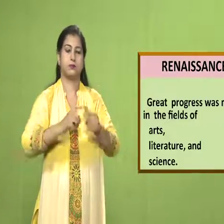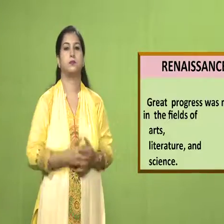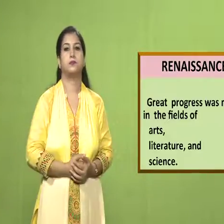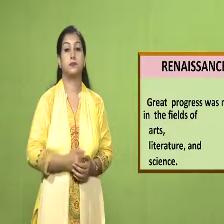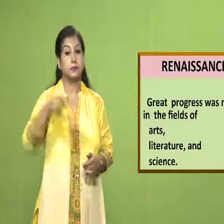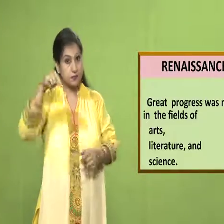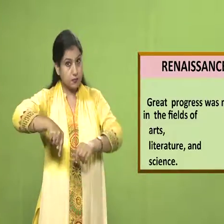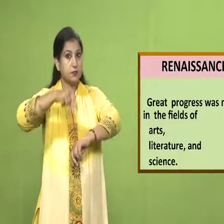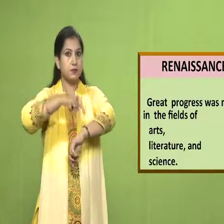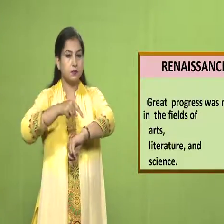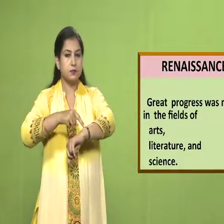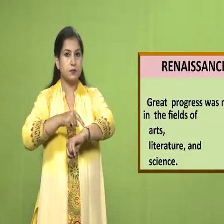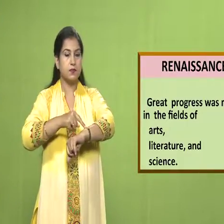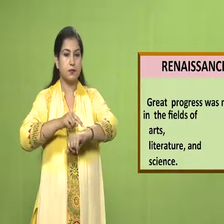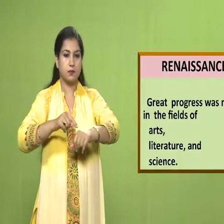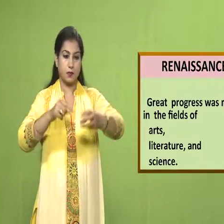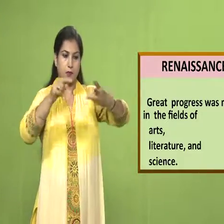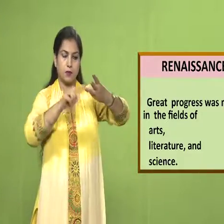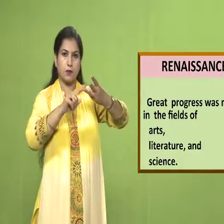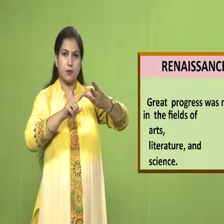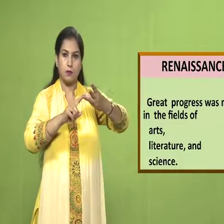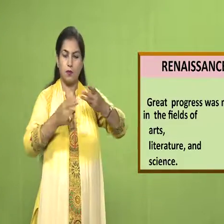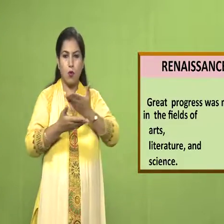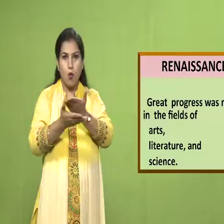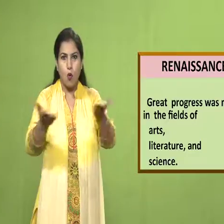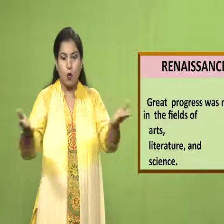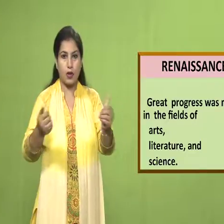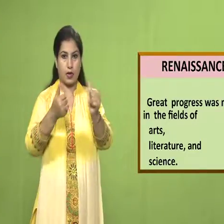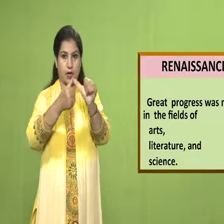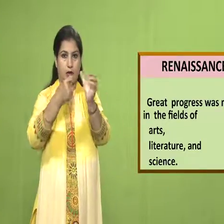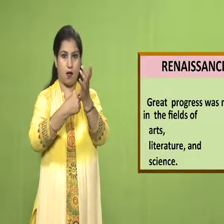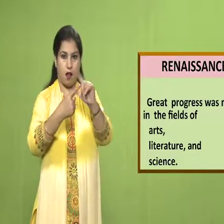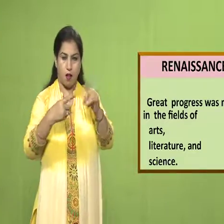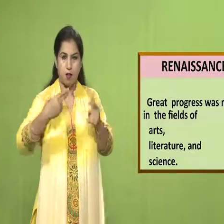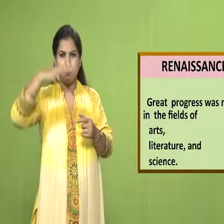During this time period, great progress was made in the fields of arts,